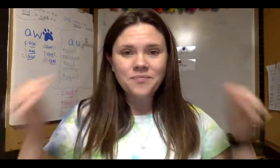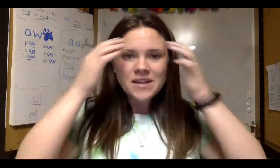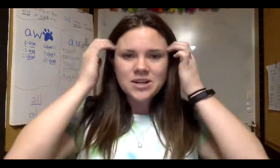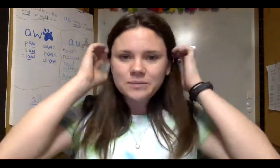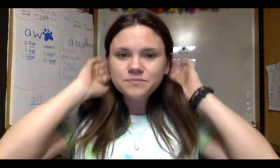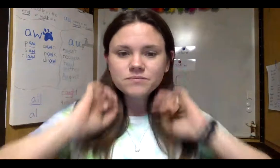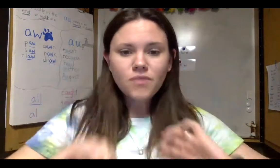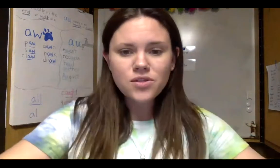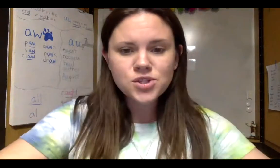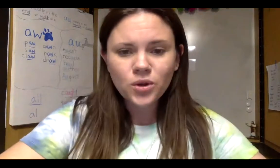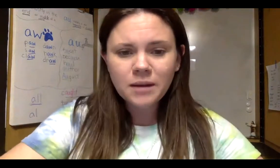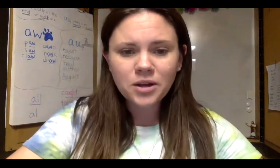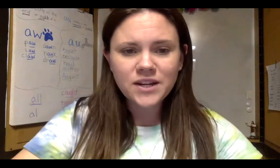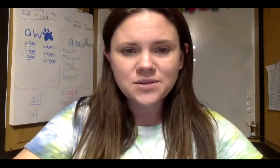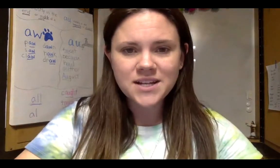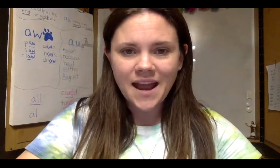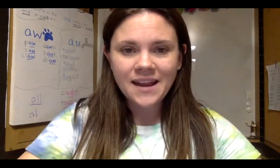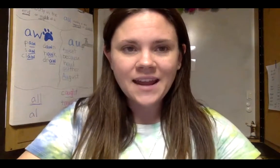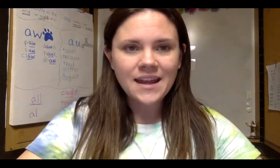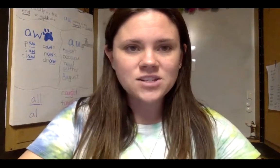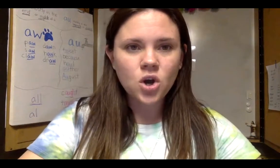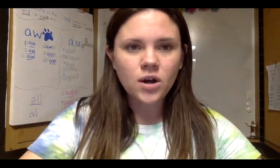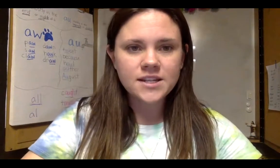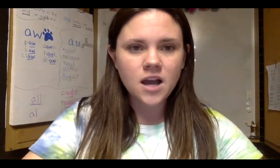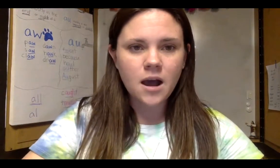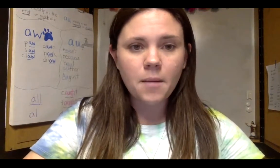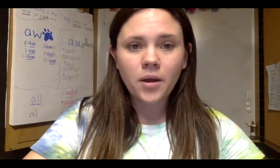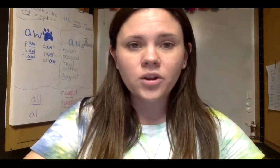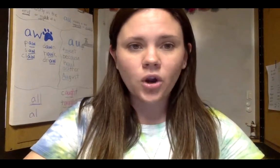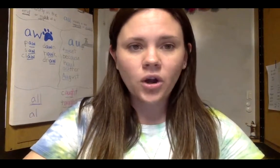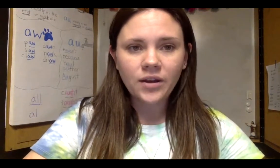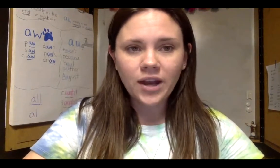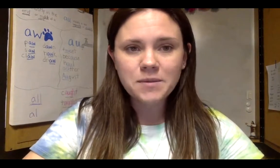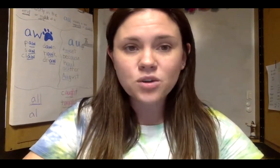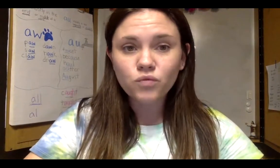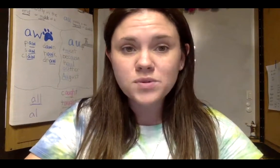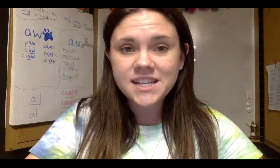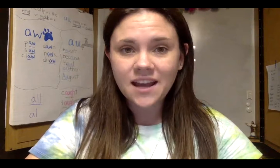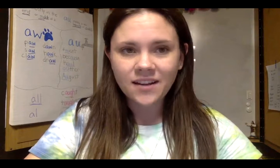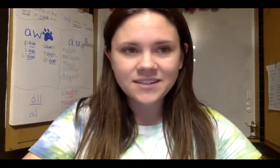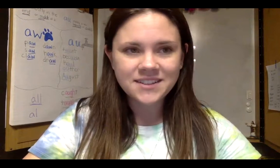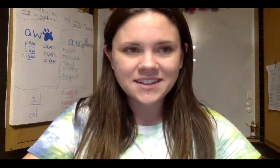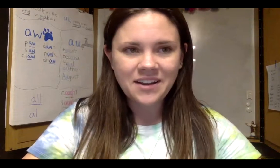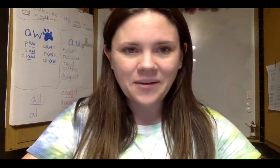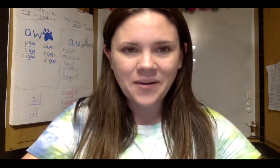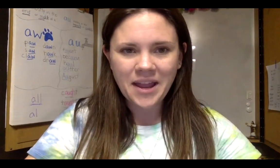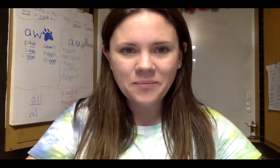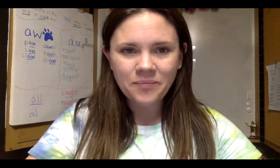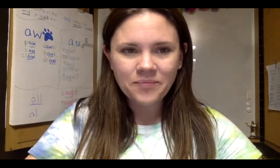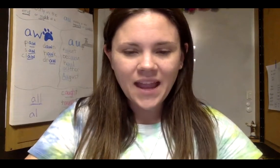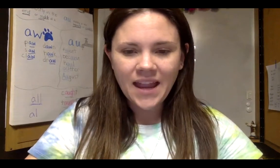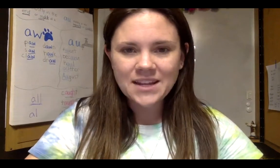abilities. So the story that I'm going to read to you today is about a girl, and her name is Rosina,